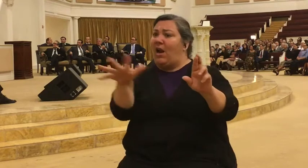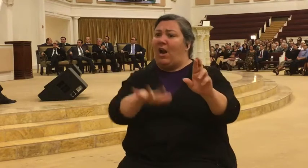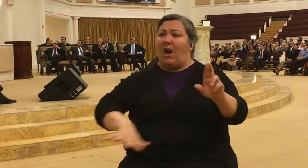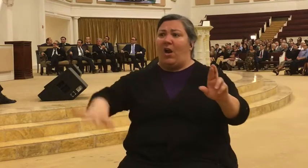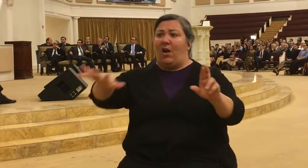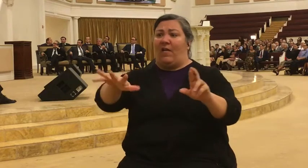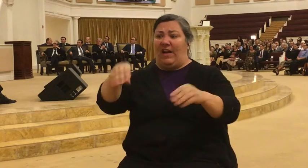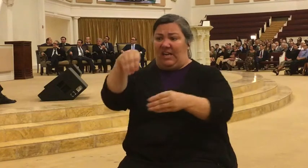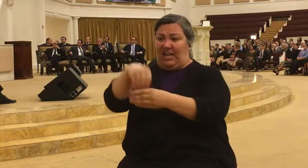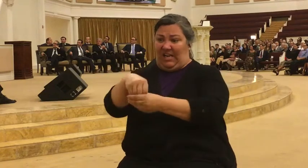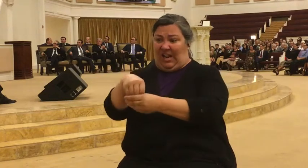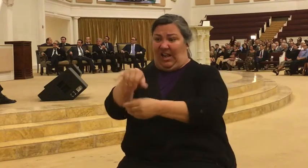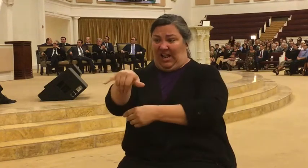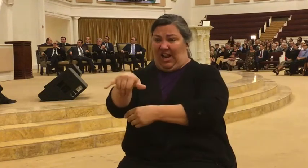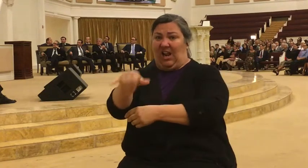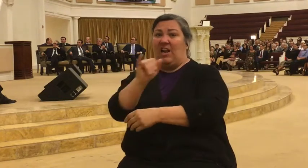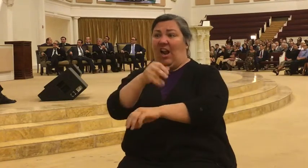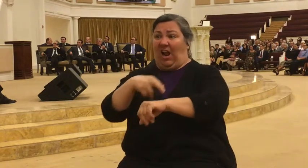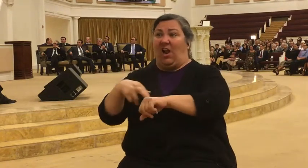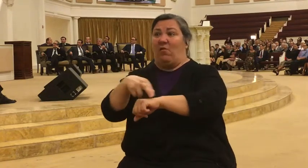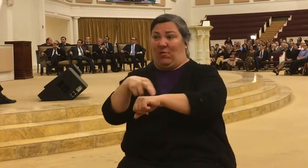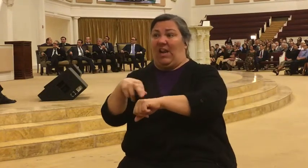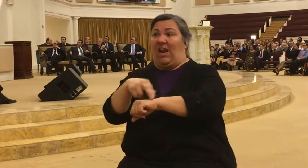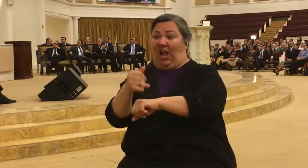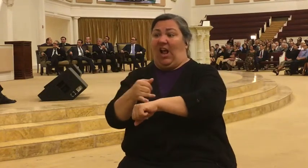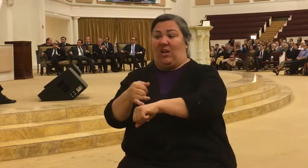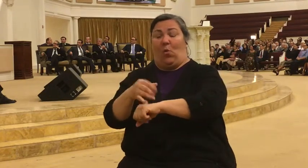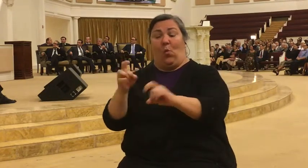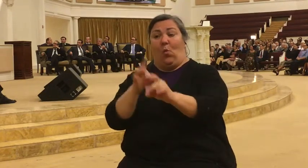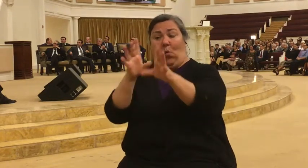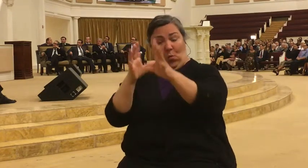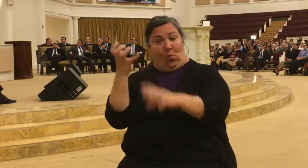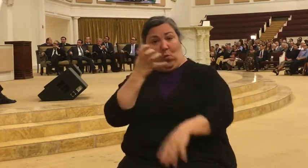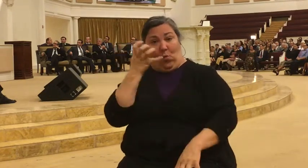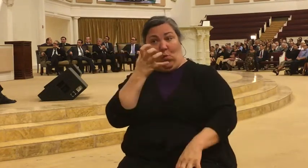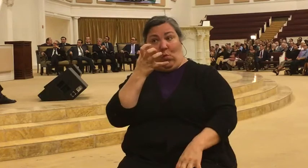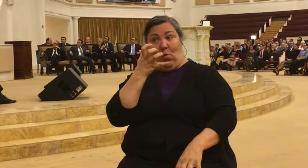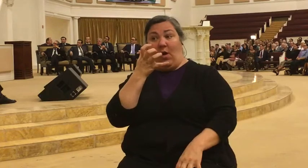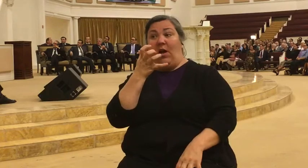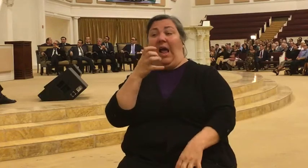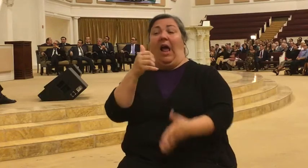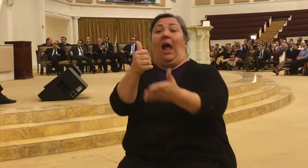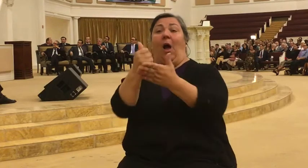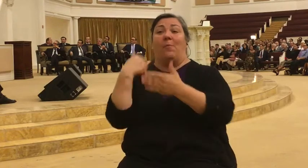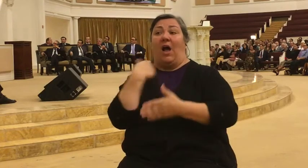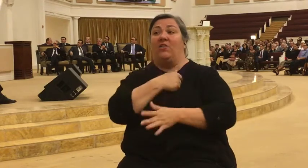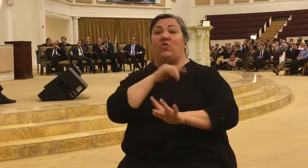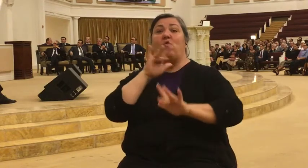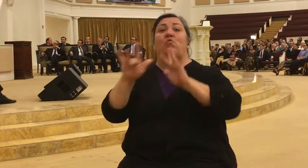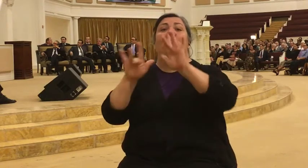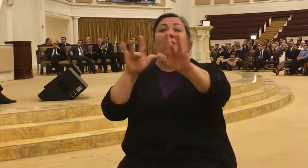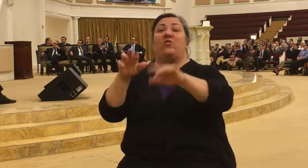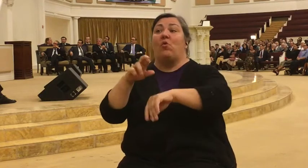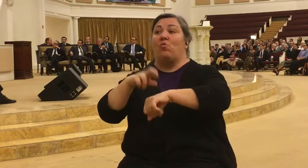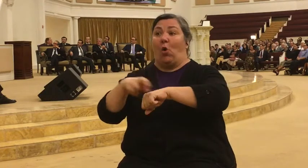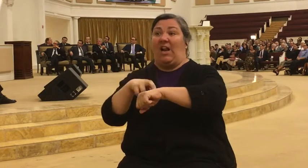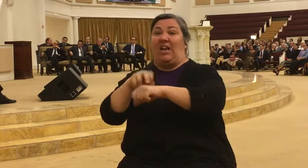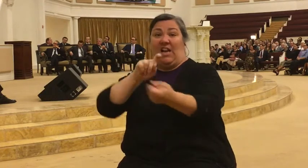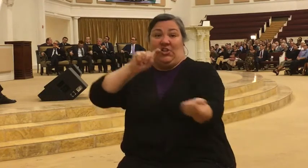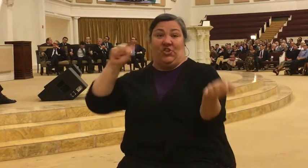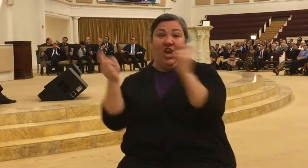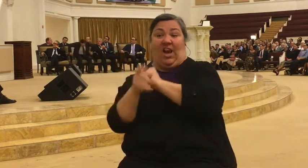in the country of Honduras. Partner with us. Help us to reach Roatan and change this